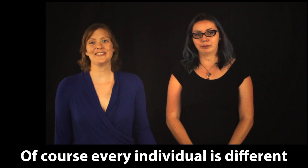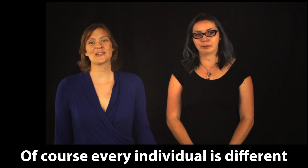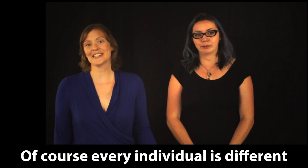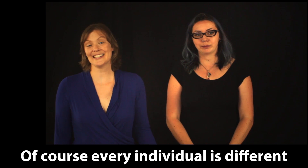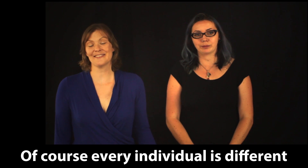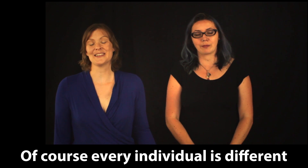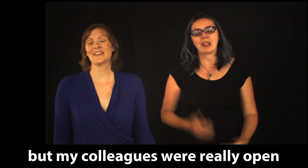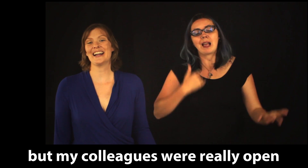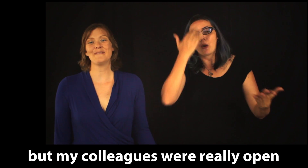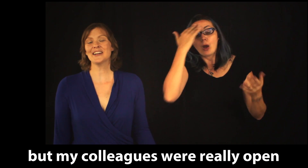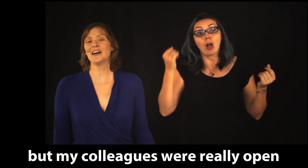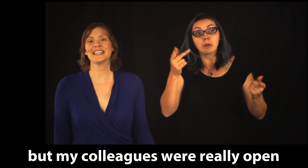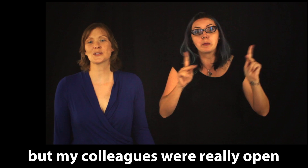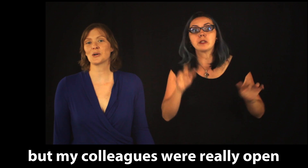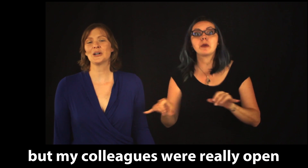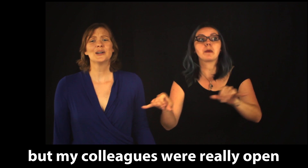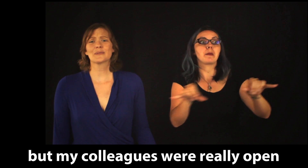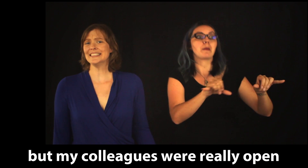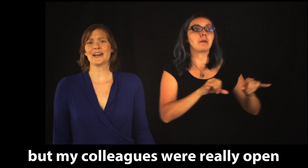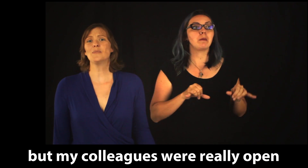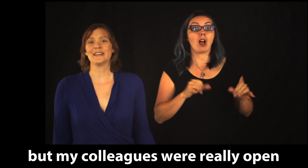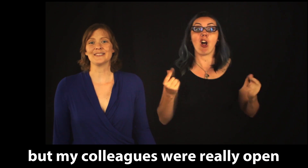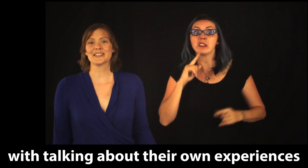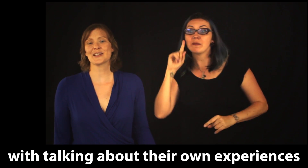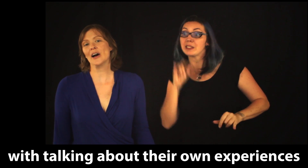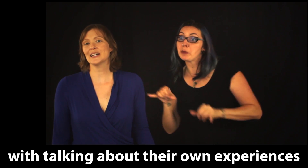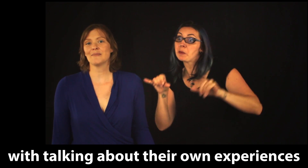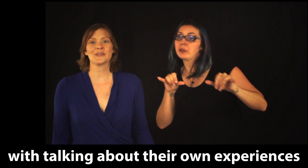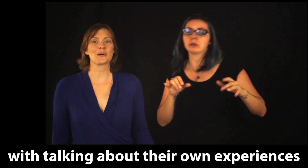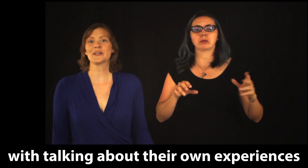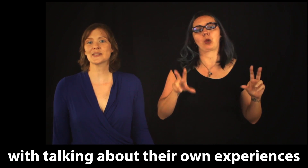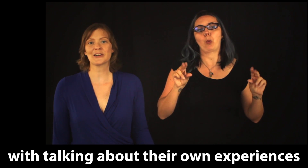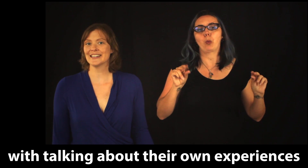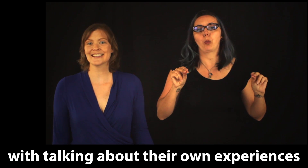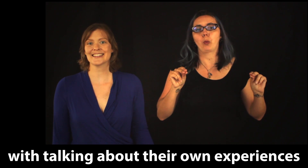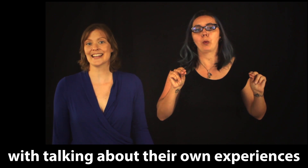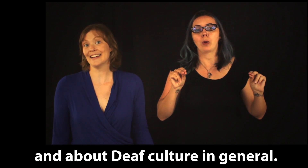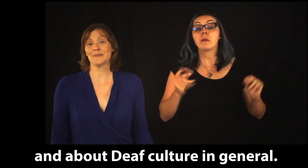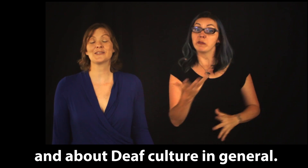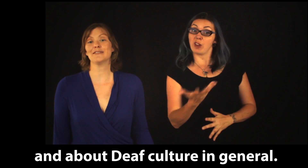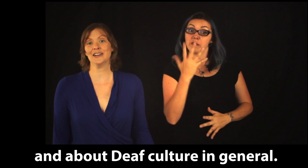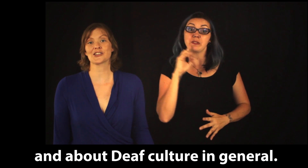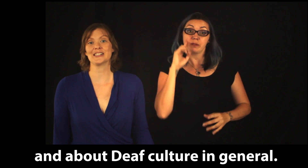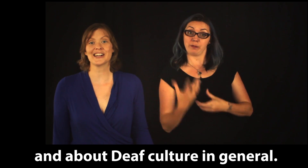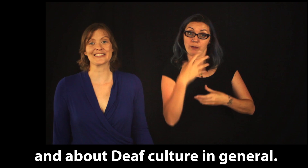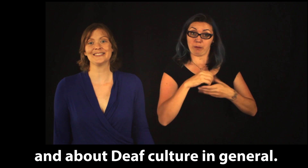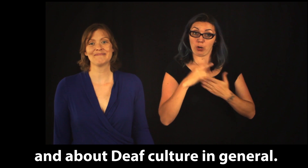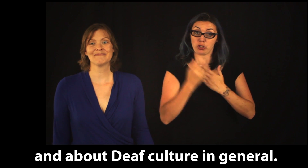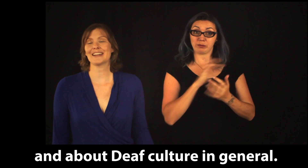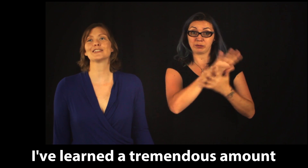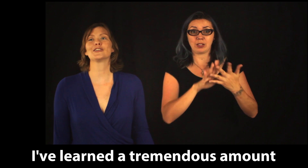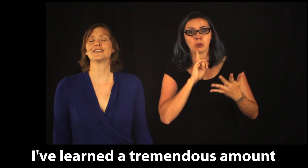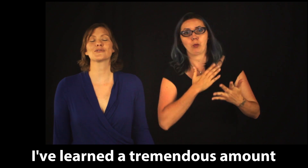course, every individual is different, but my colleagues were really open with talking about their own experiences and about deaf culture in